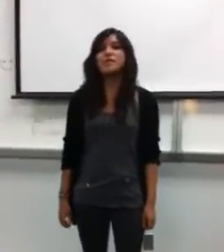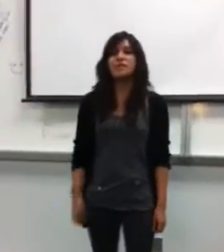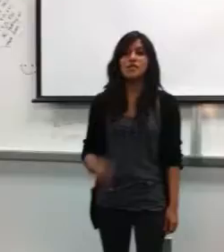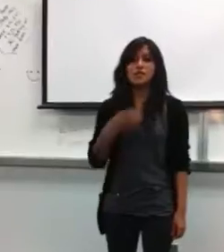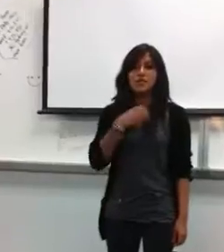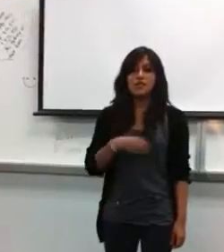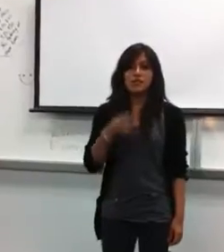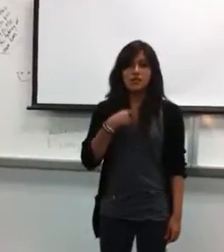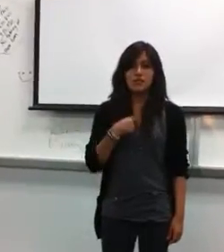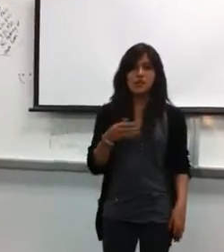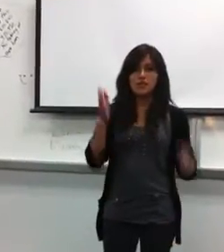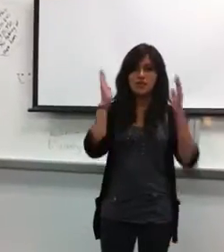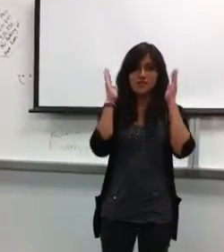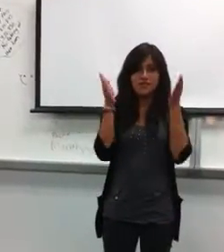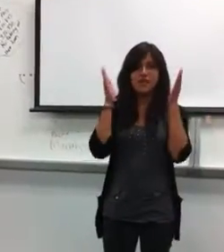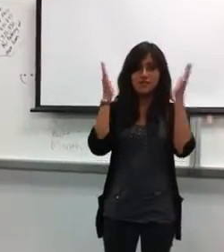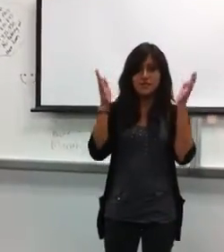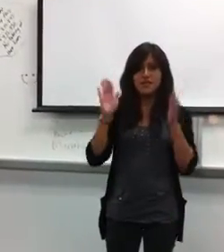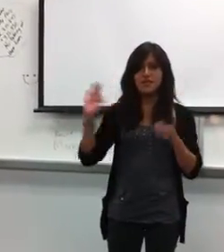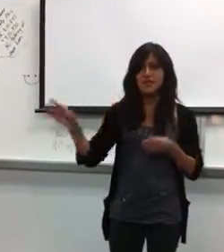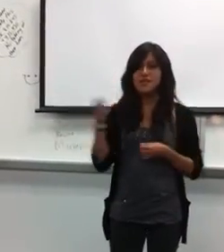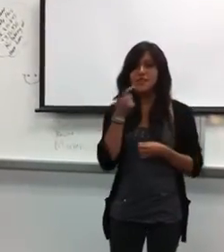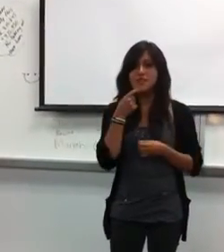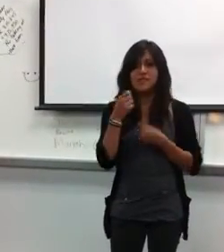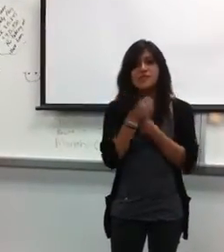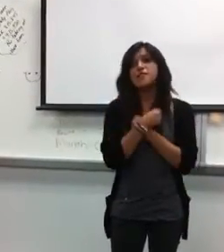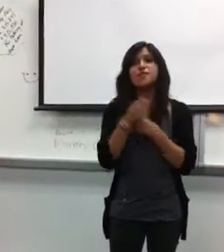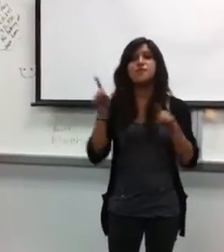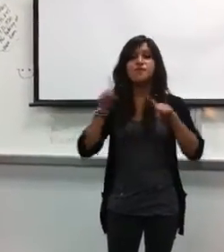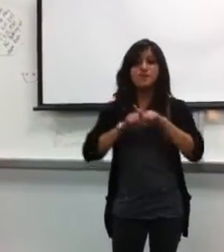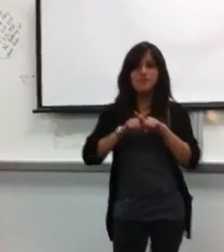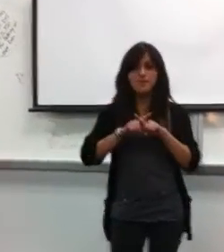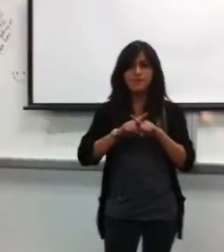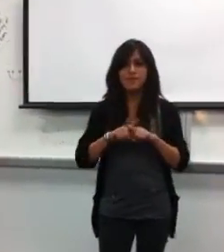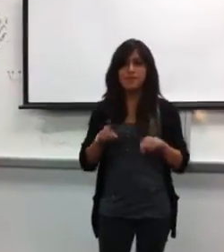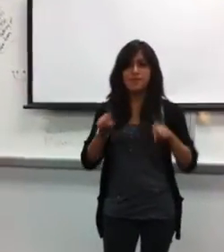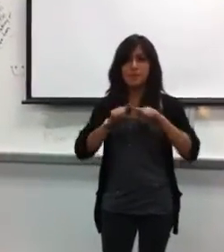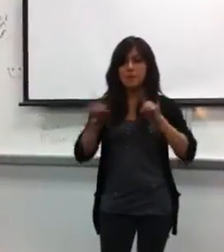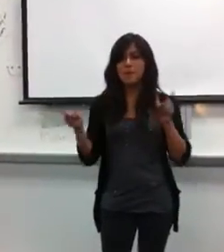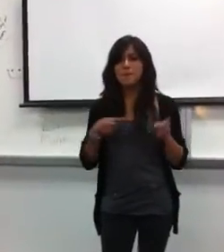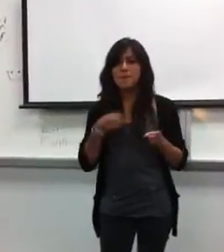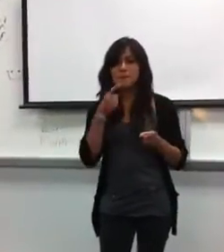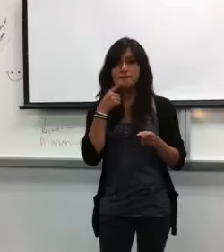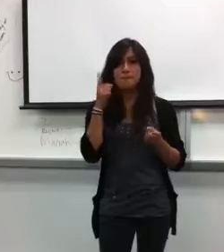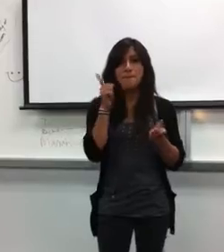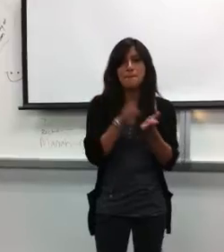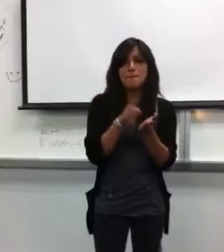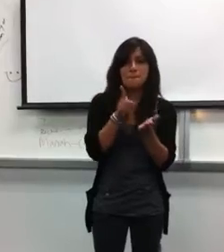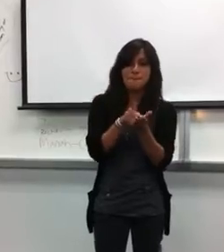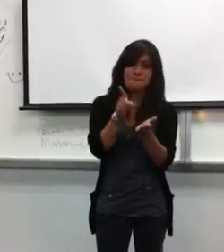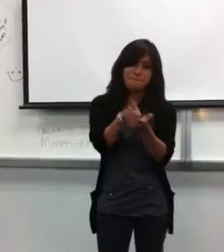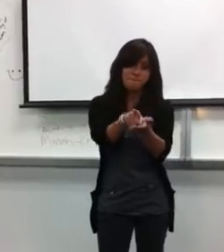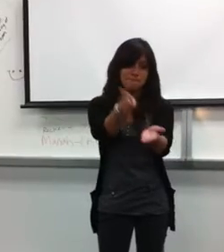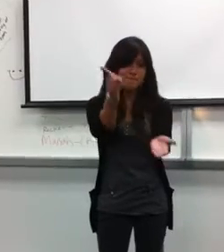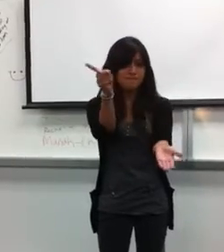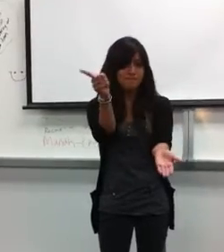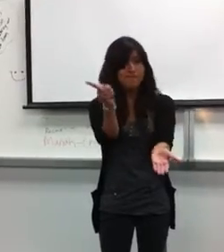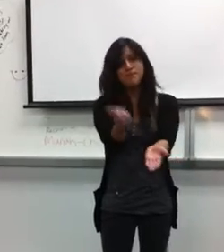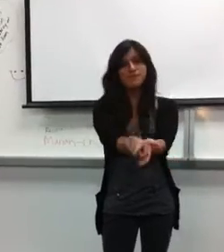I wish I had concentrated, they said love was complicated, but it's something I just fell into.